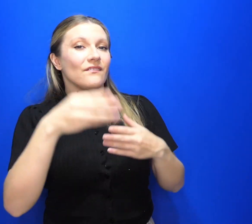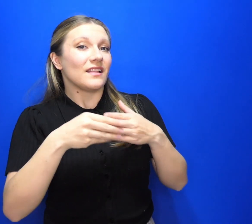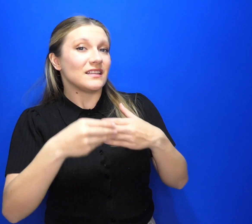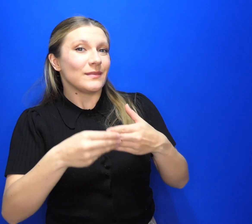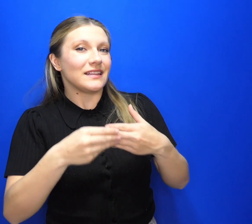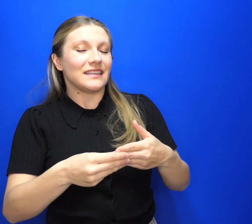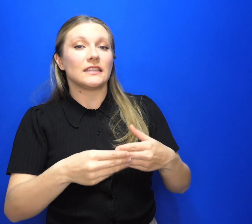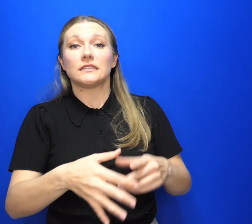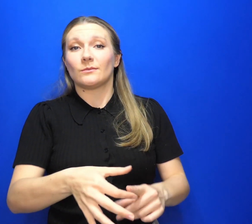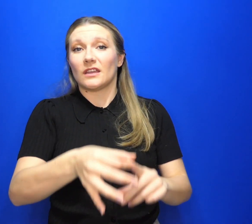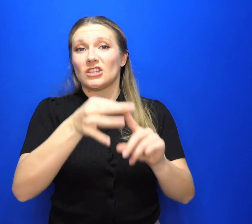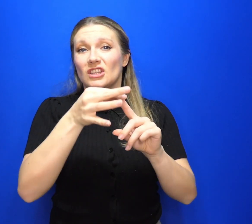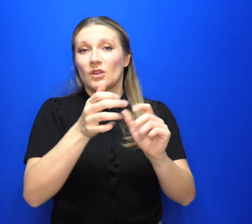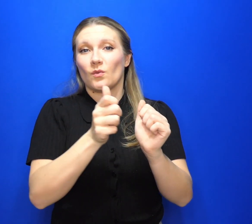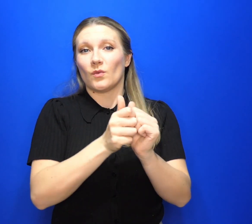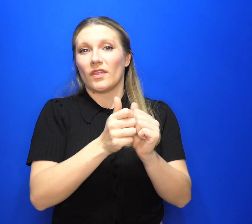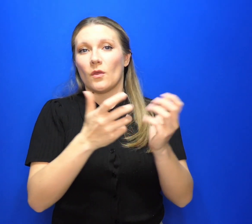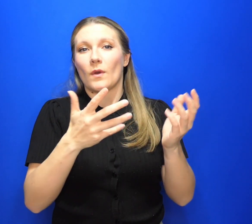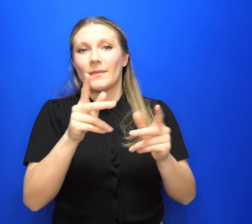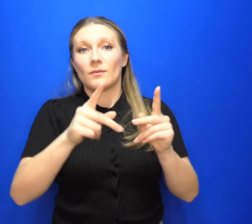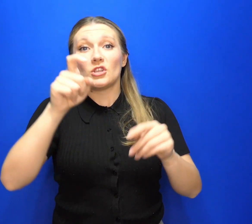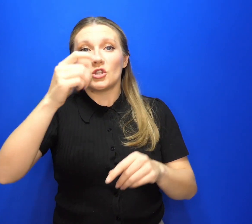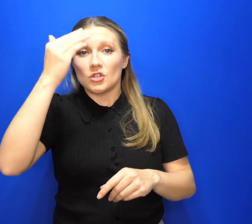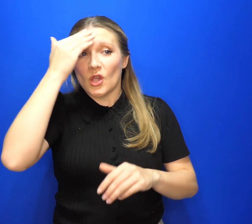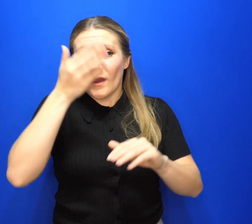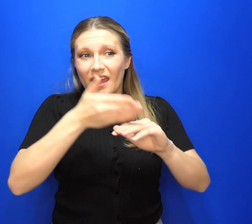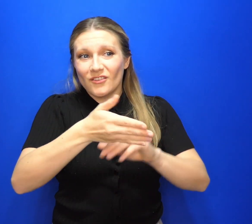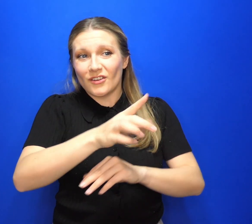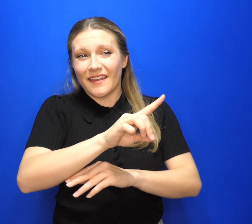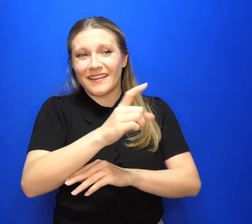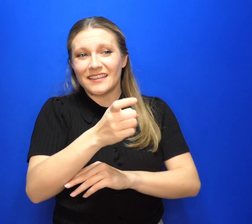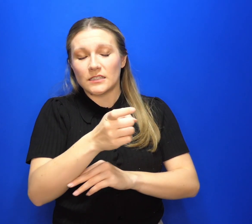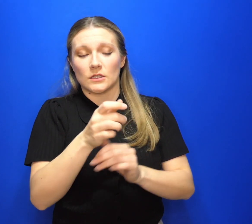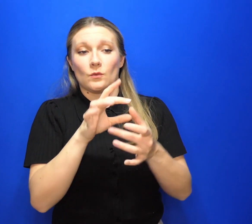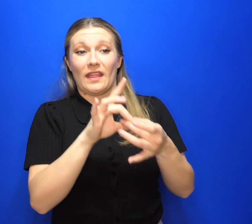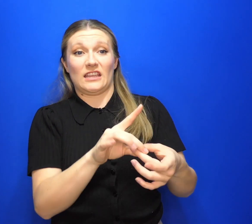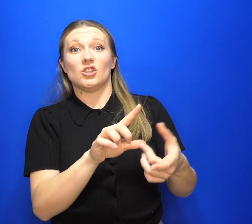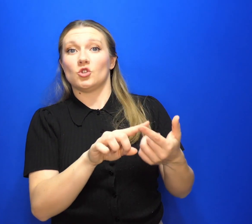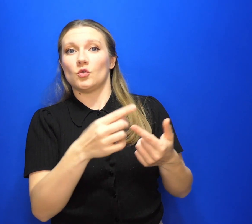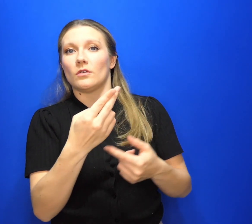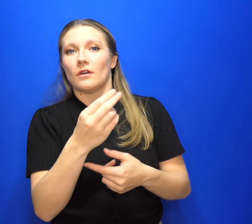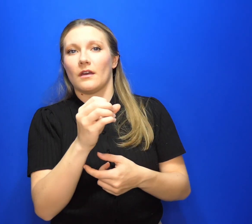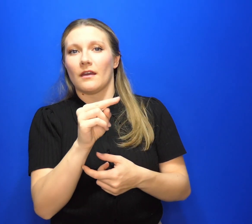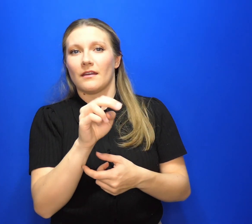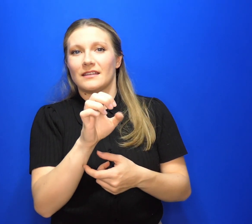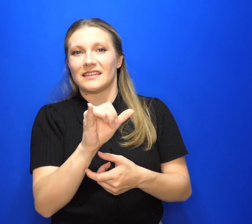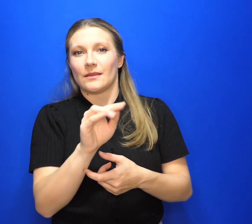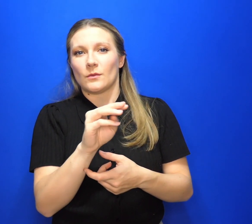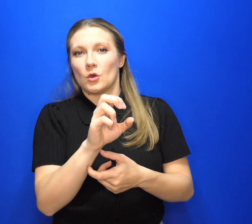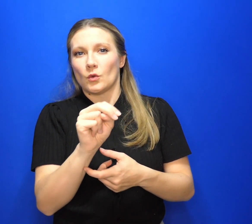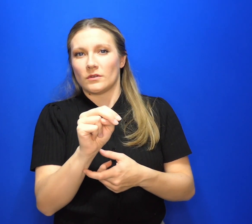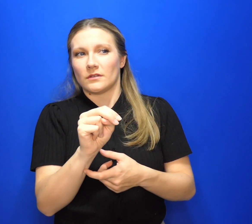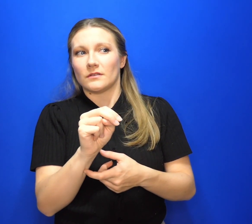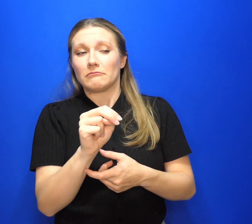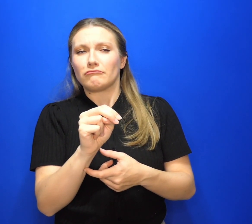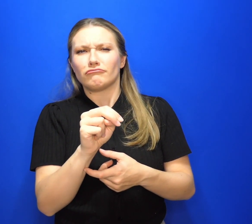and especially in terms of what people should know after diagnosis around honeymooning, is that expect that it